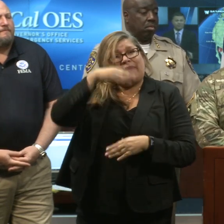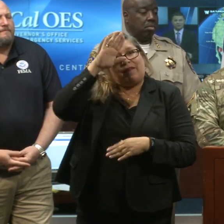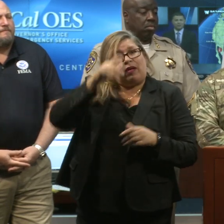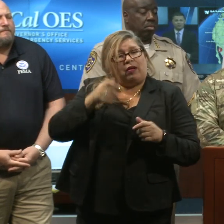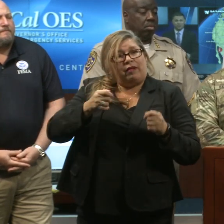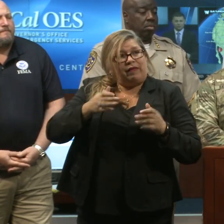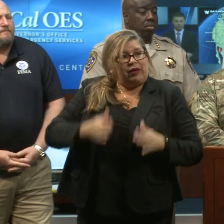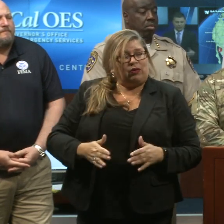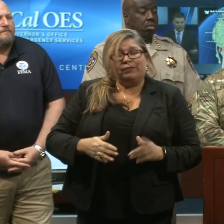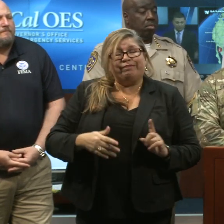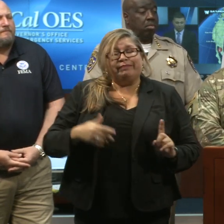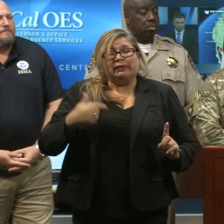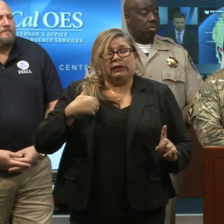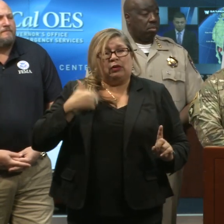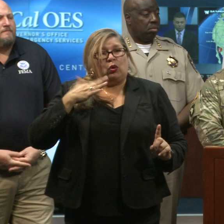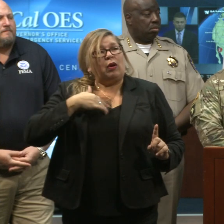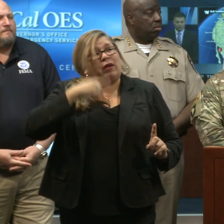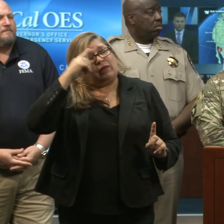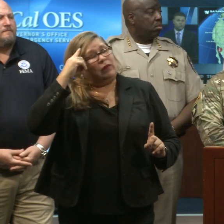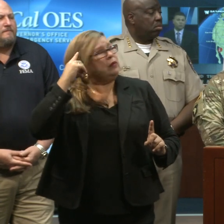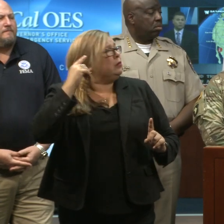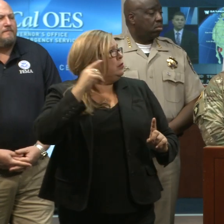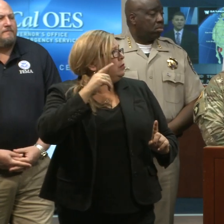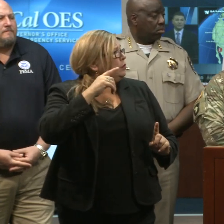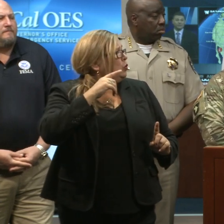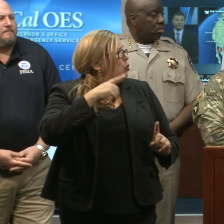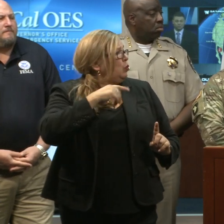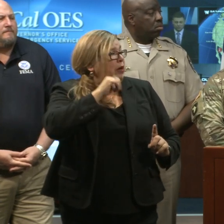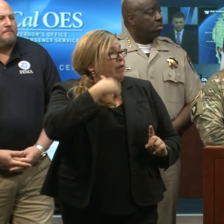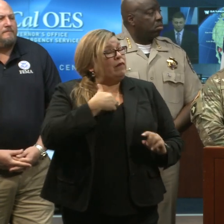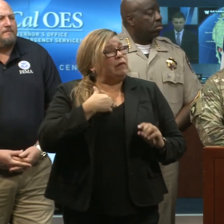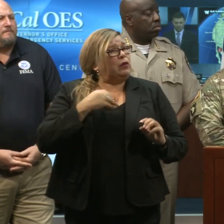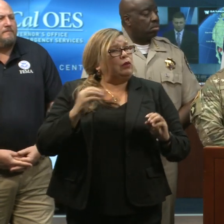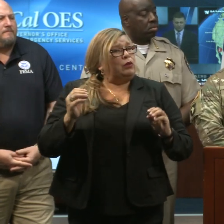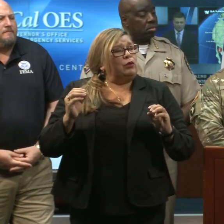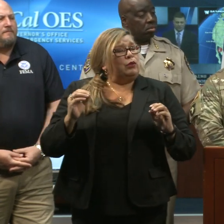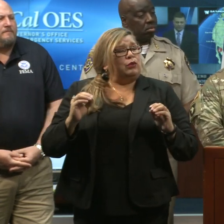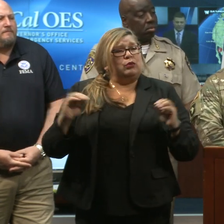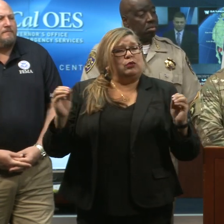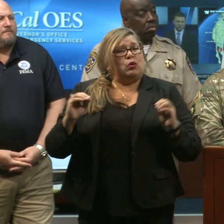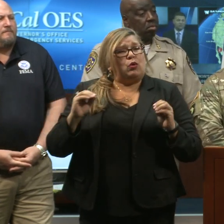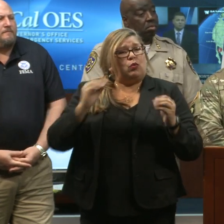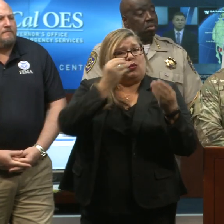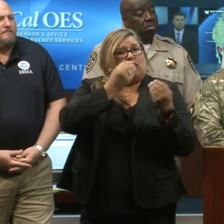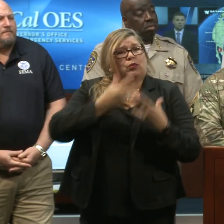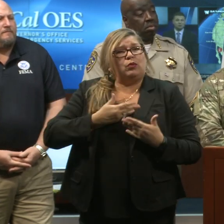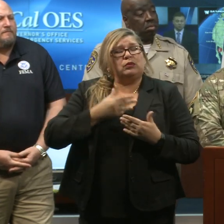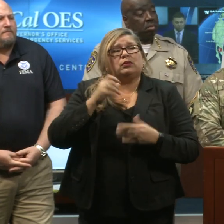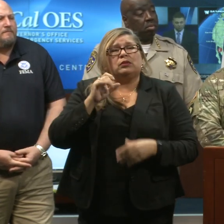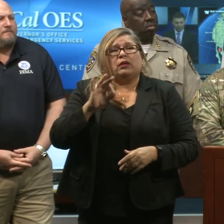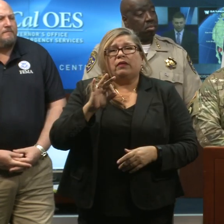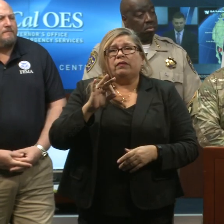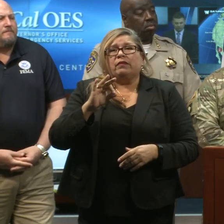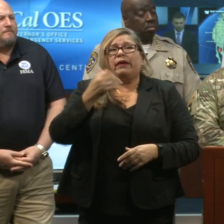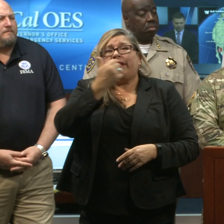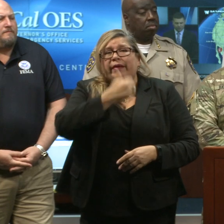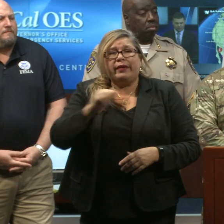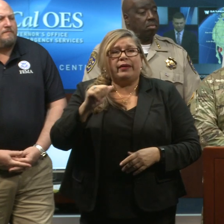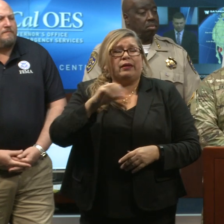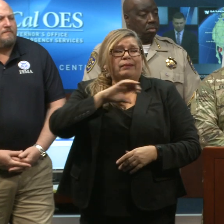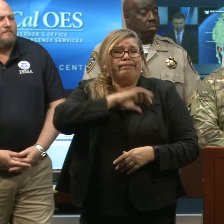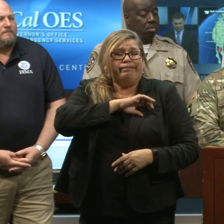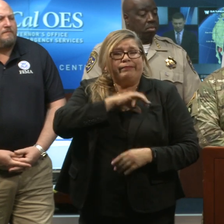Do not know yet, although I think we can say with the surety we don't have any reports of public safety